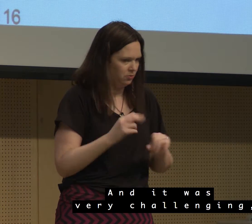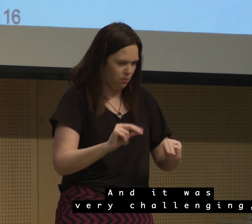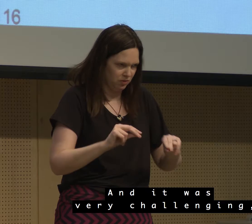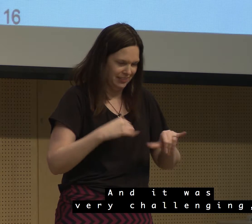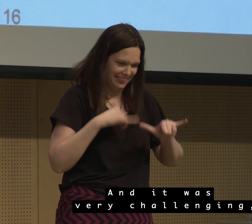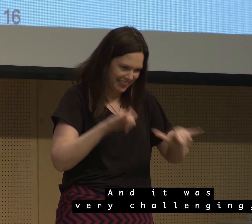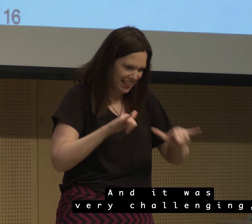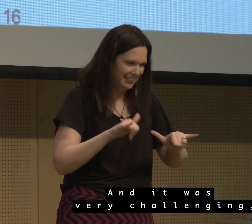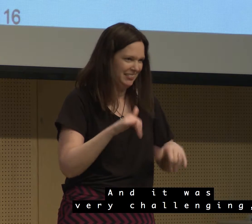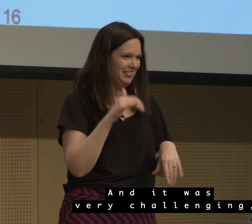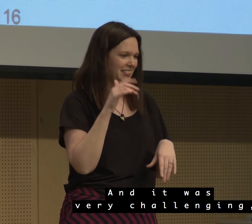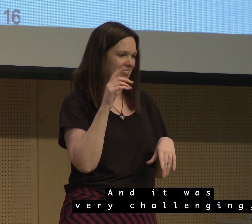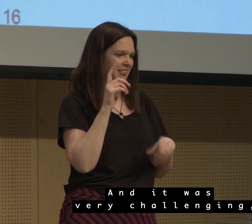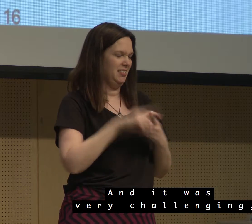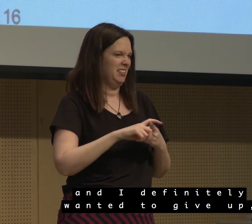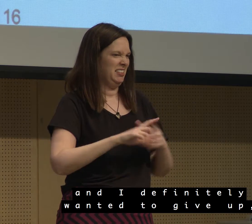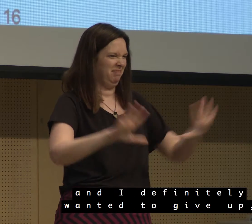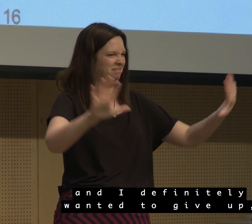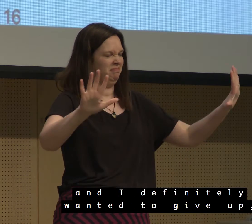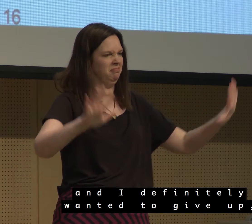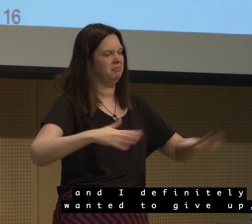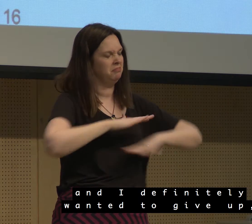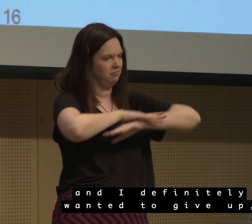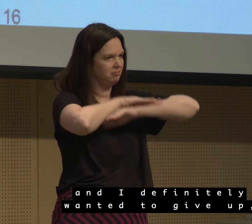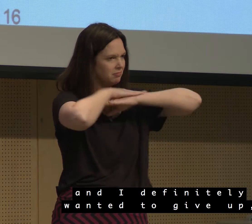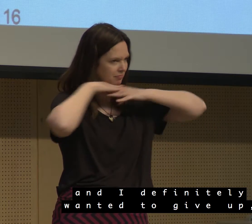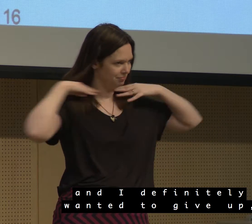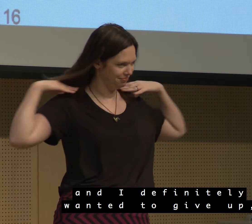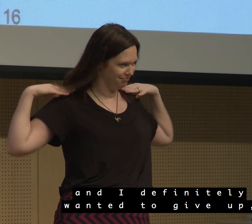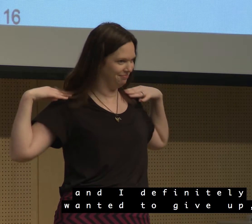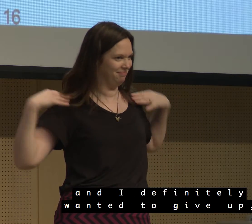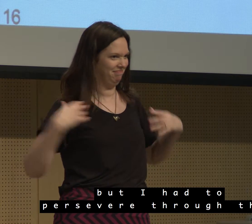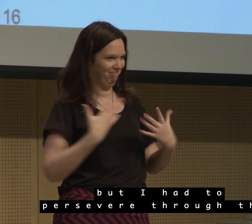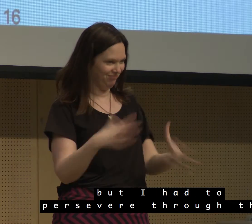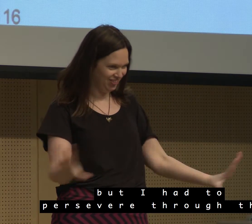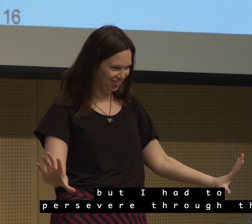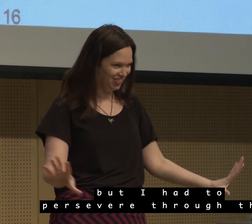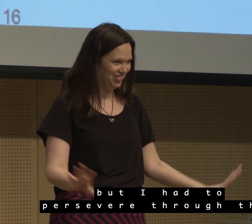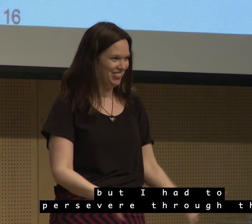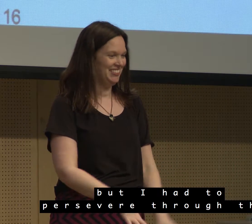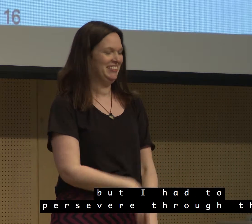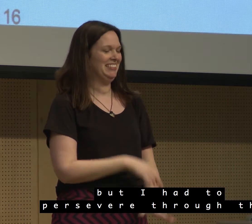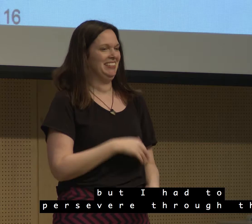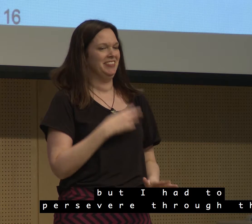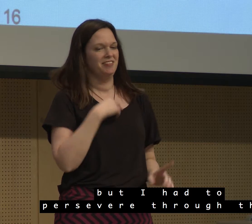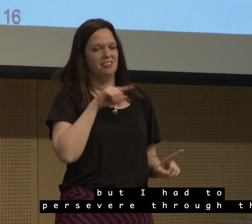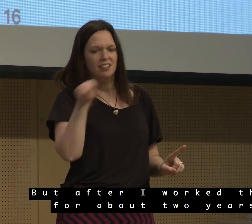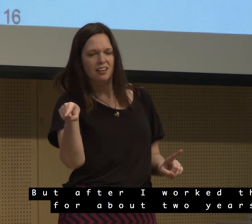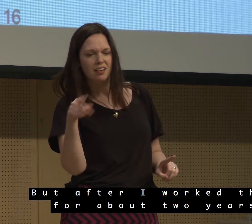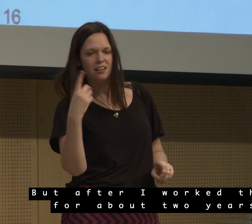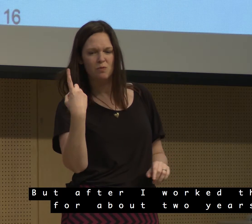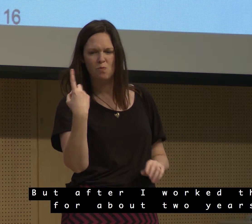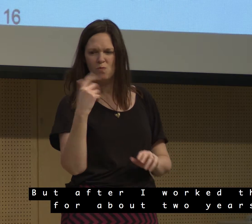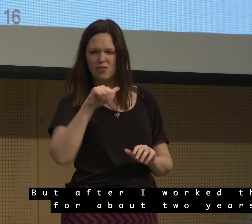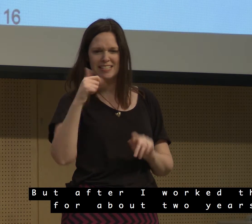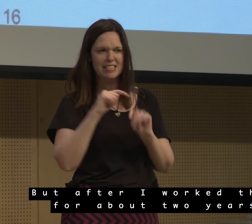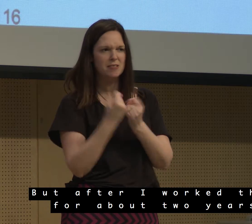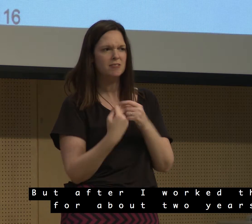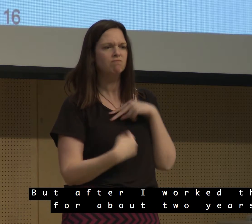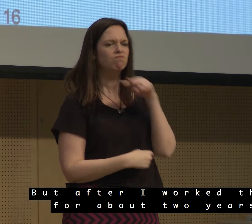And it was very challenging, and I definitely wanted to give up, but I had to persevere through that. But after I worked